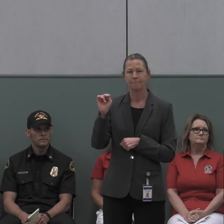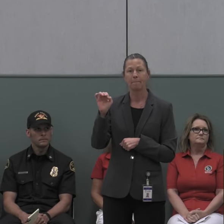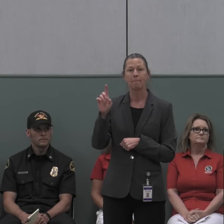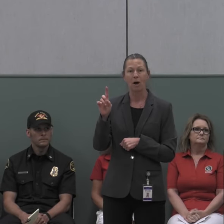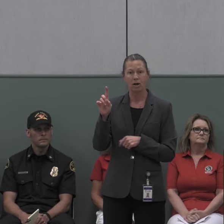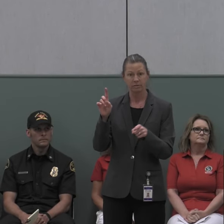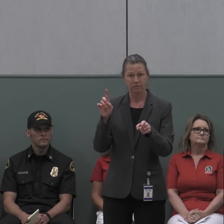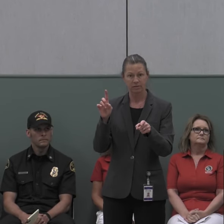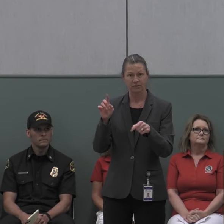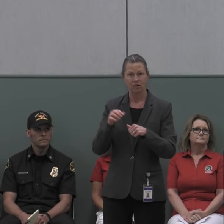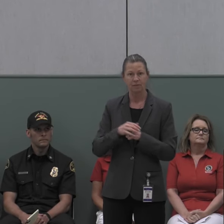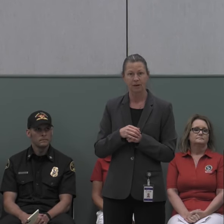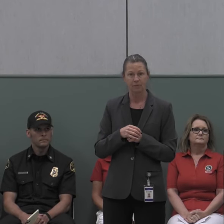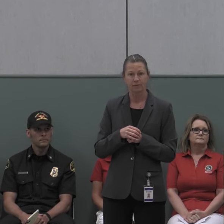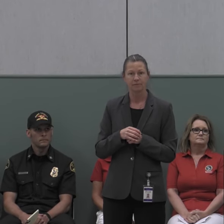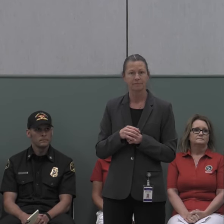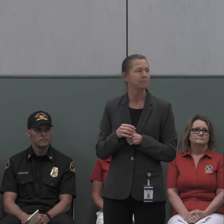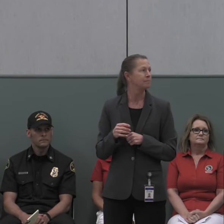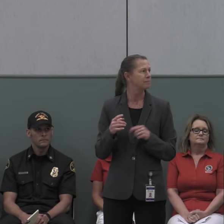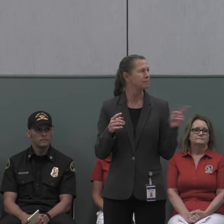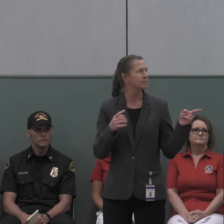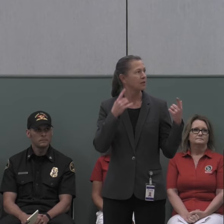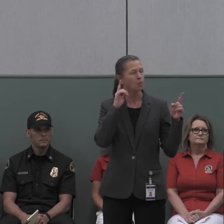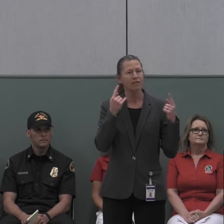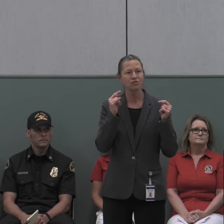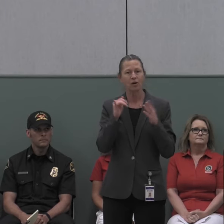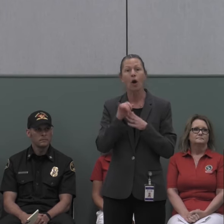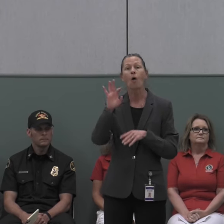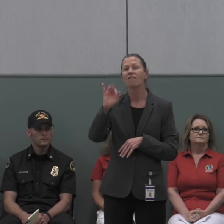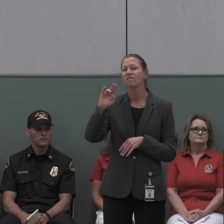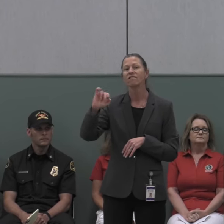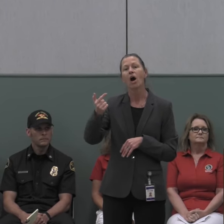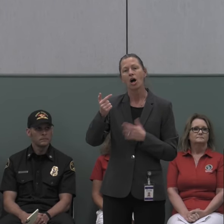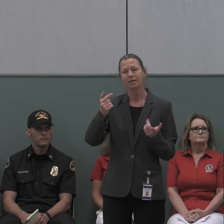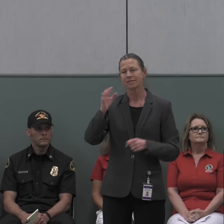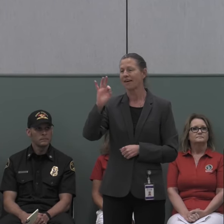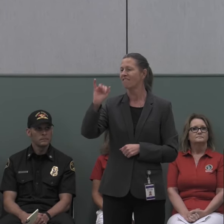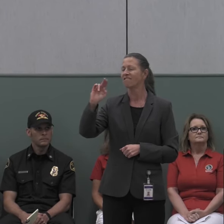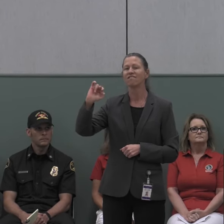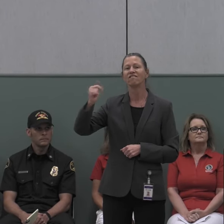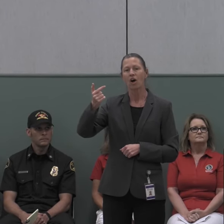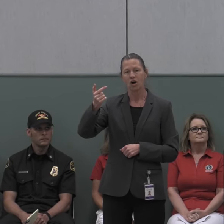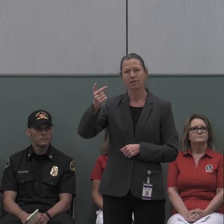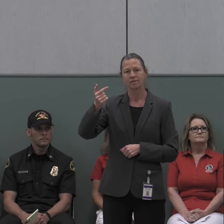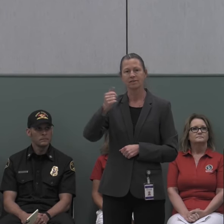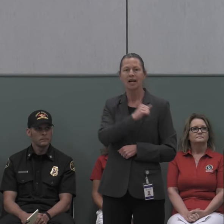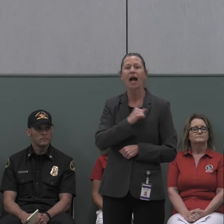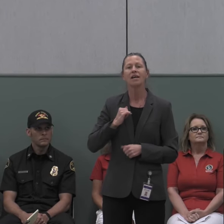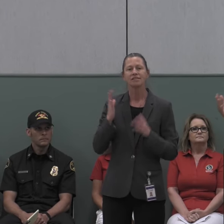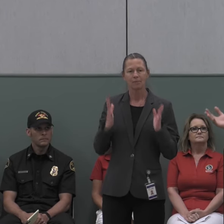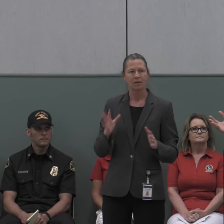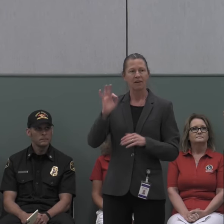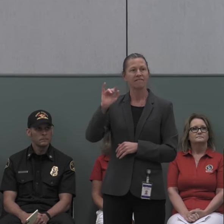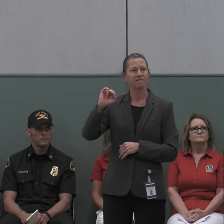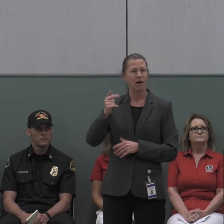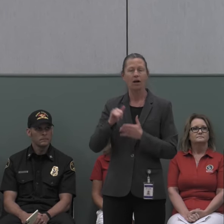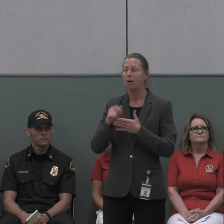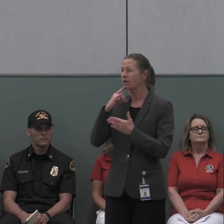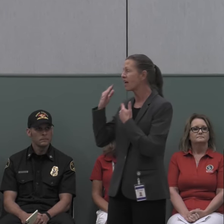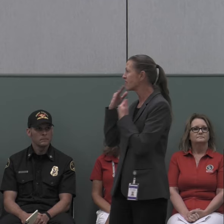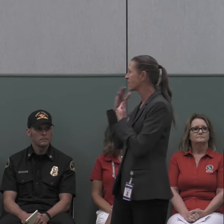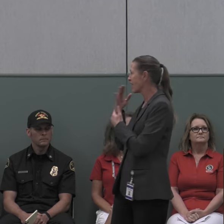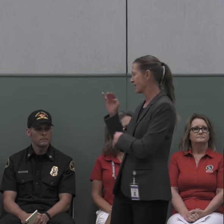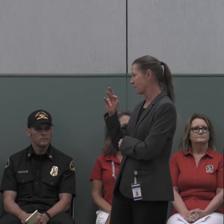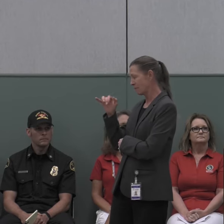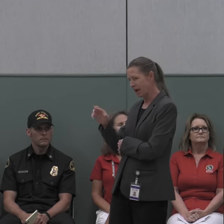All right, let's try this. Does this work? All right. Well, I want to thank you all for being here. First, I want to commend the mayor. I want to commend the supervisor, your